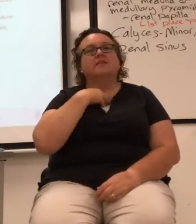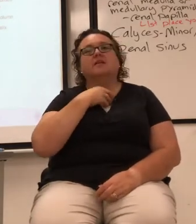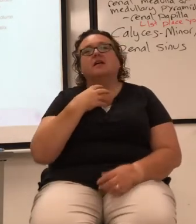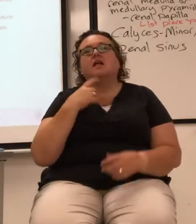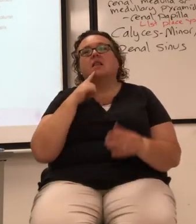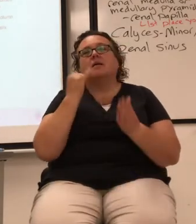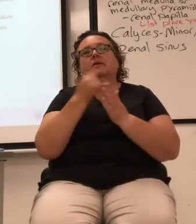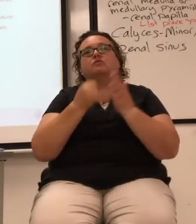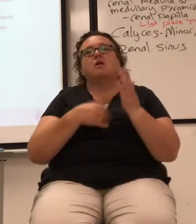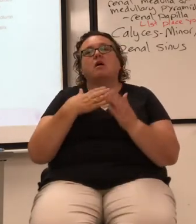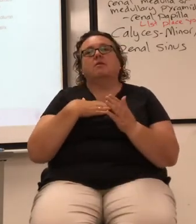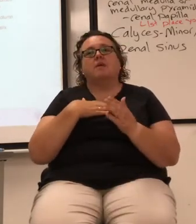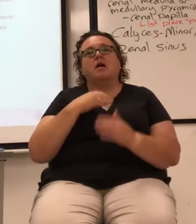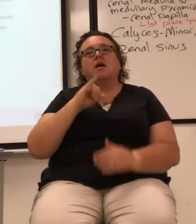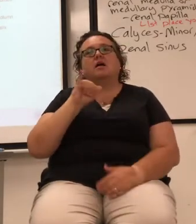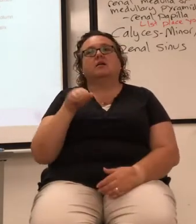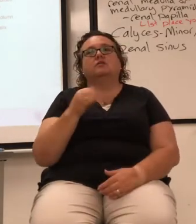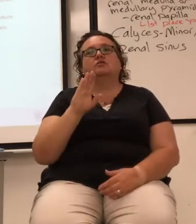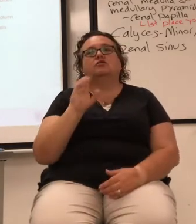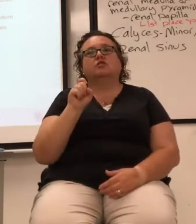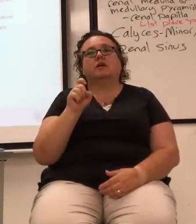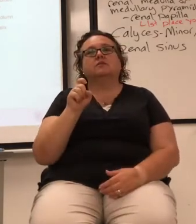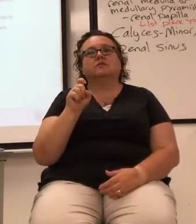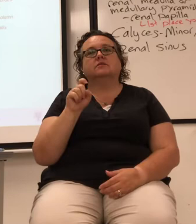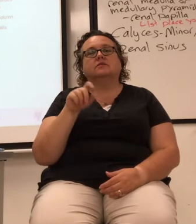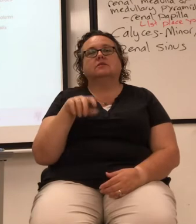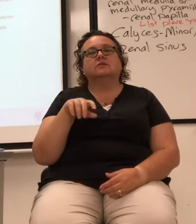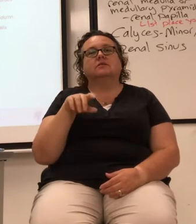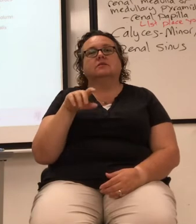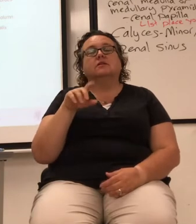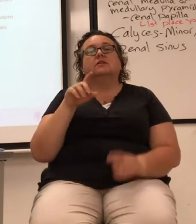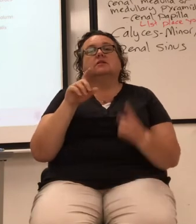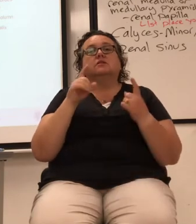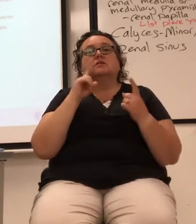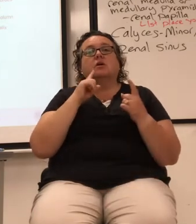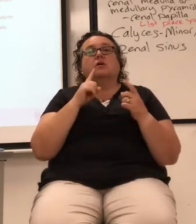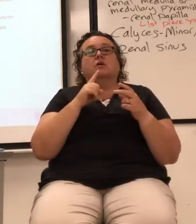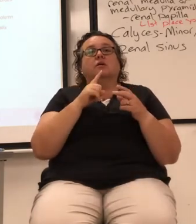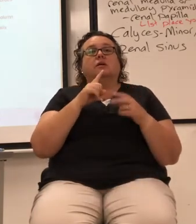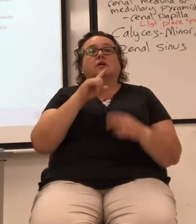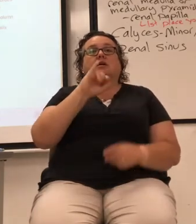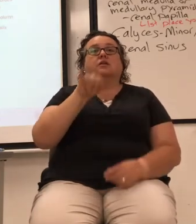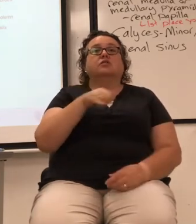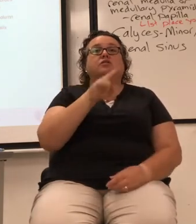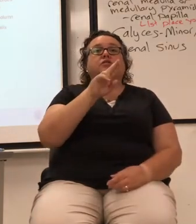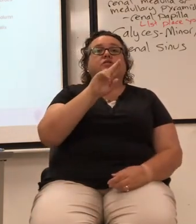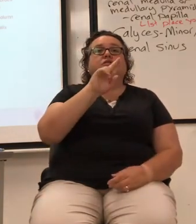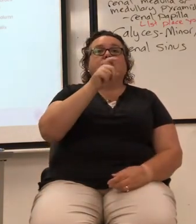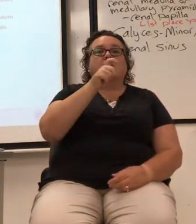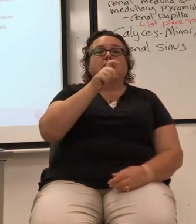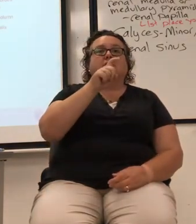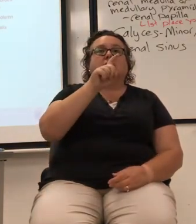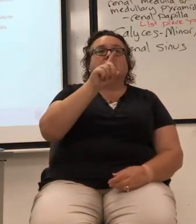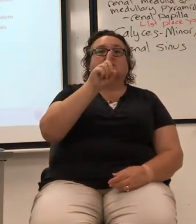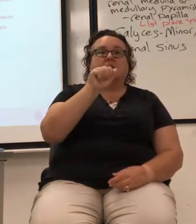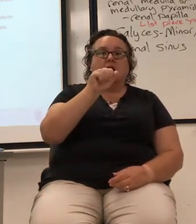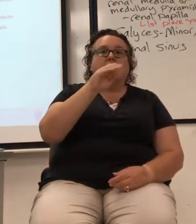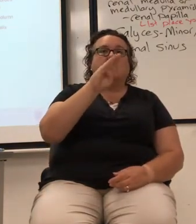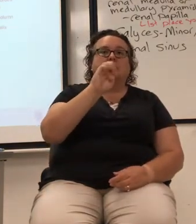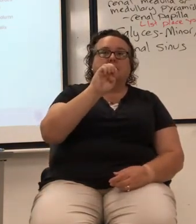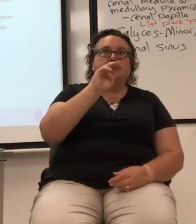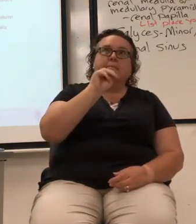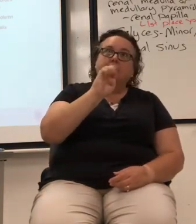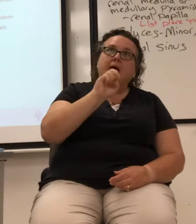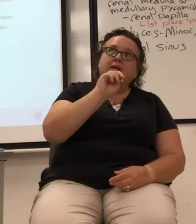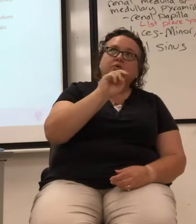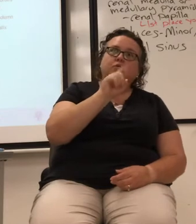nephron. Now, cortical nephron, named because most of it's in the cortex, if it's called juxtamedullary, I mean it's next to the medulla,